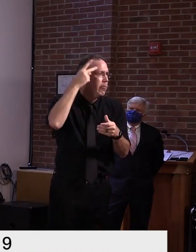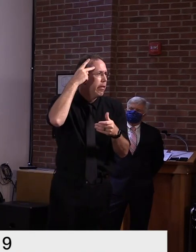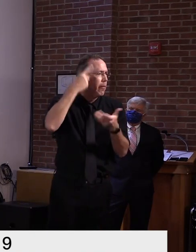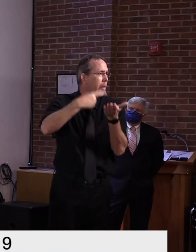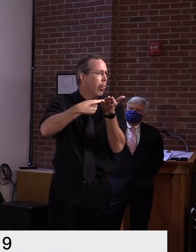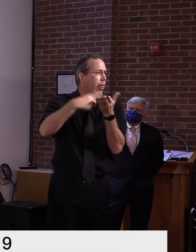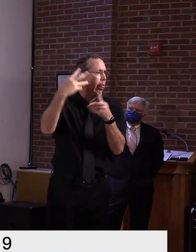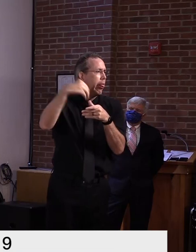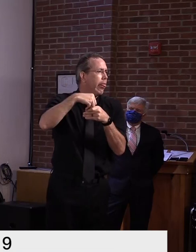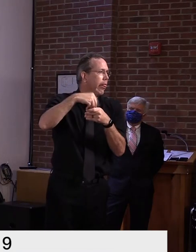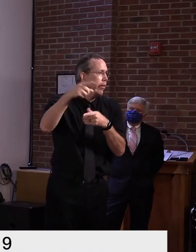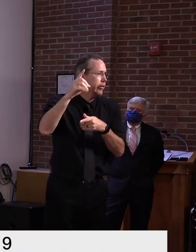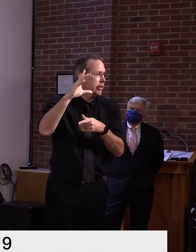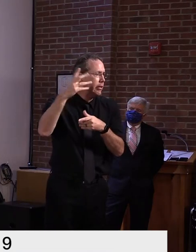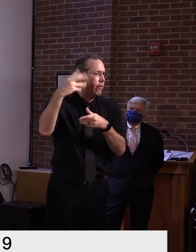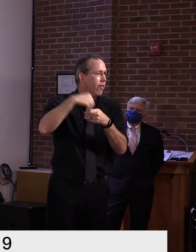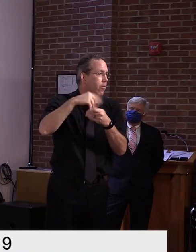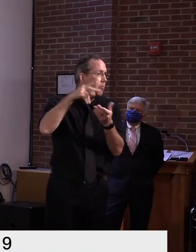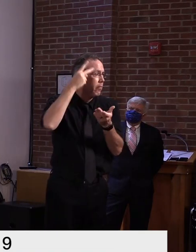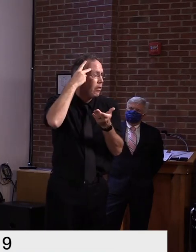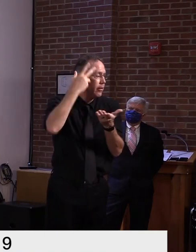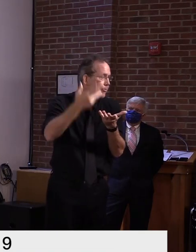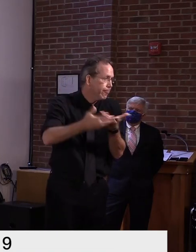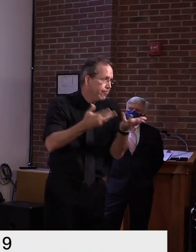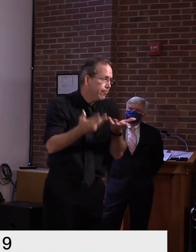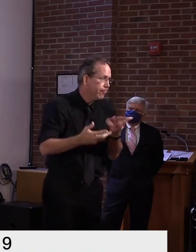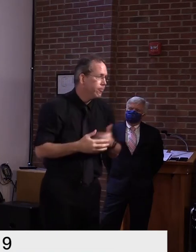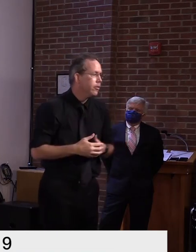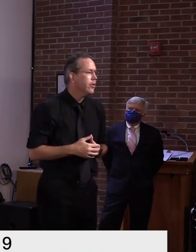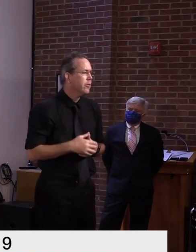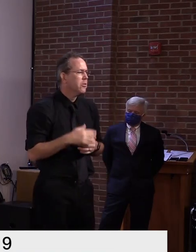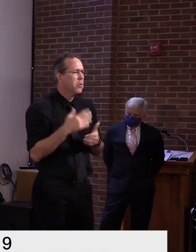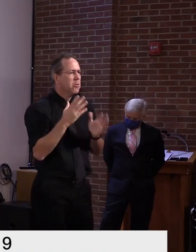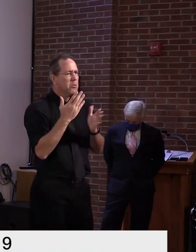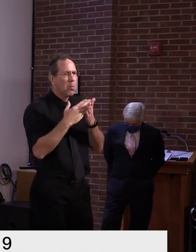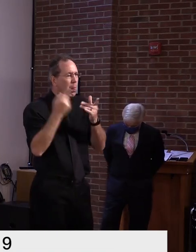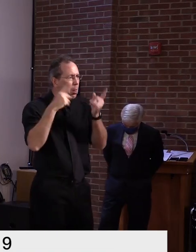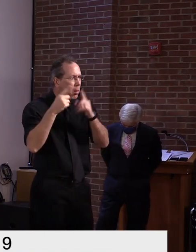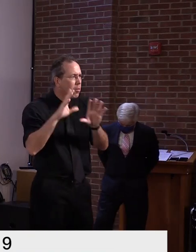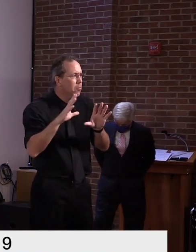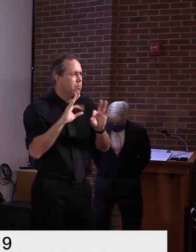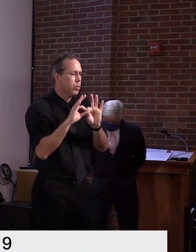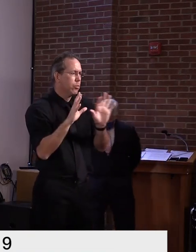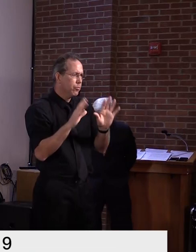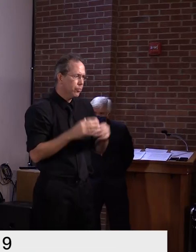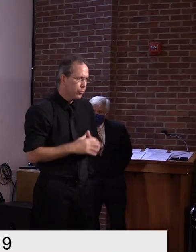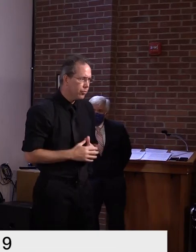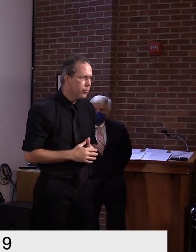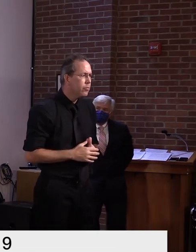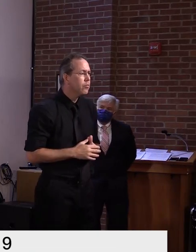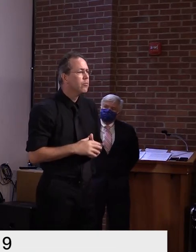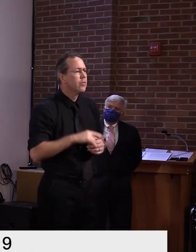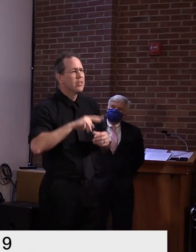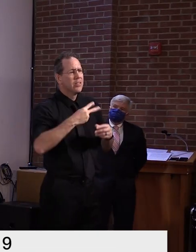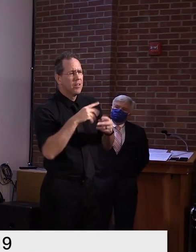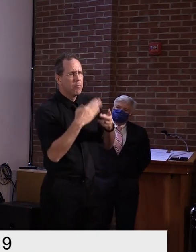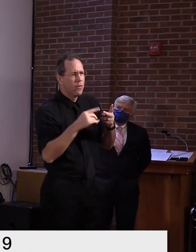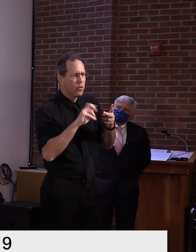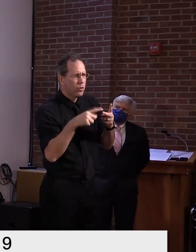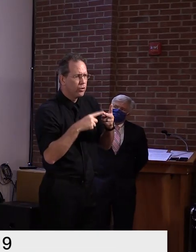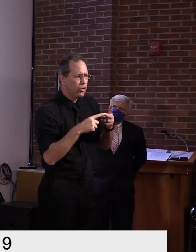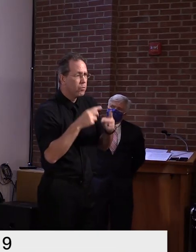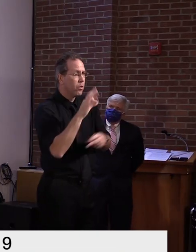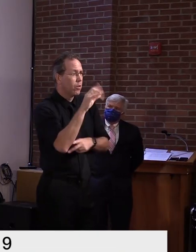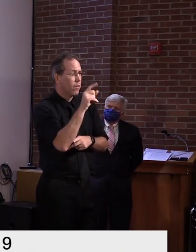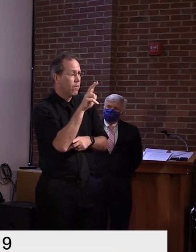out, the efficacy of the vaccine, as the season's evolving. So it's a little premature to comment on it